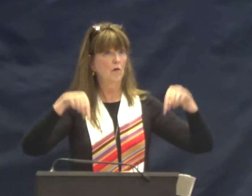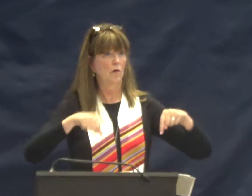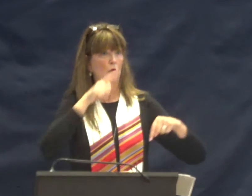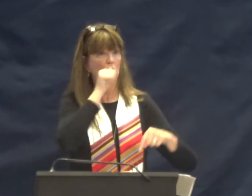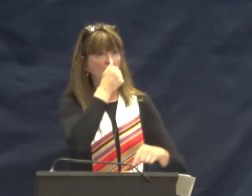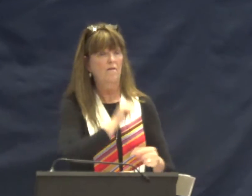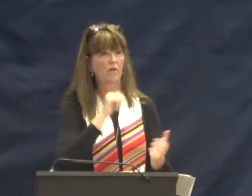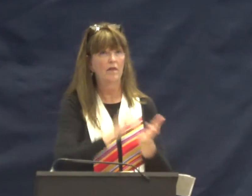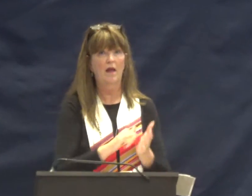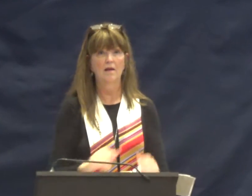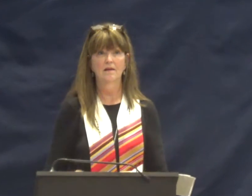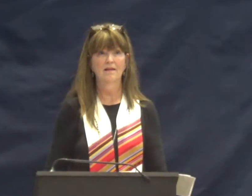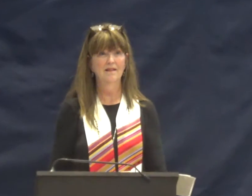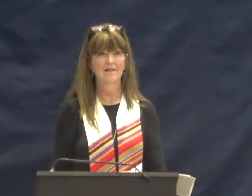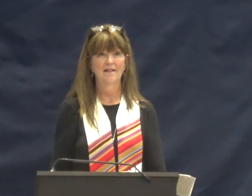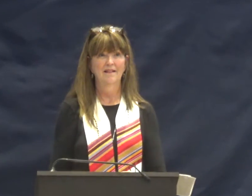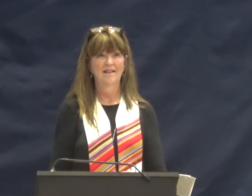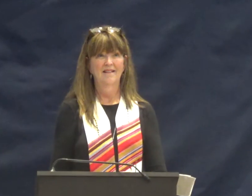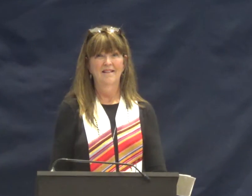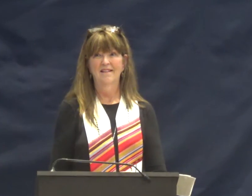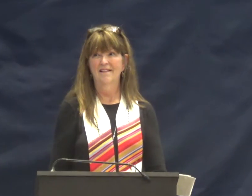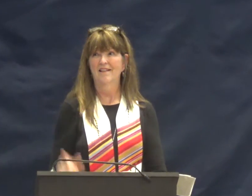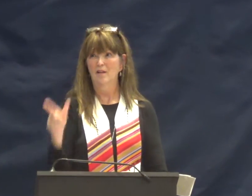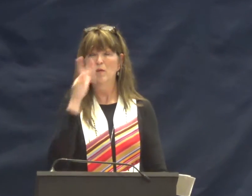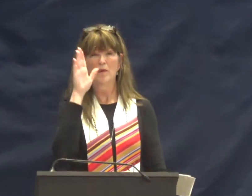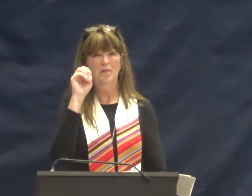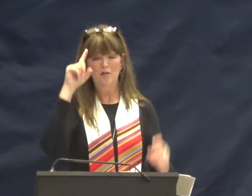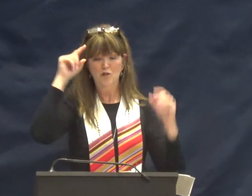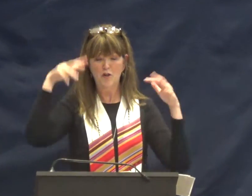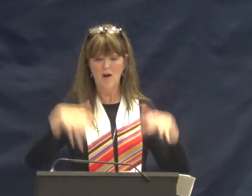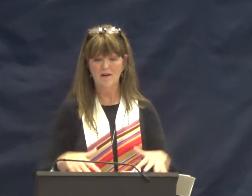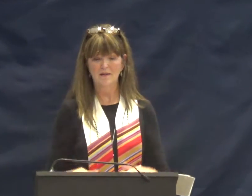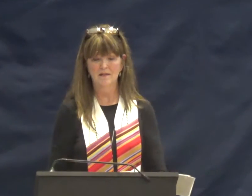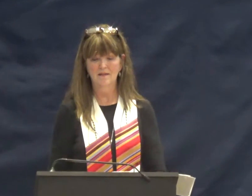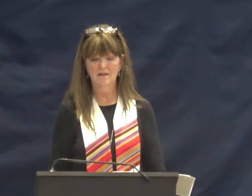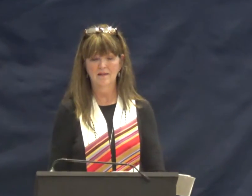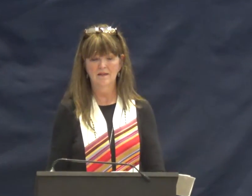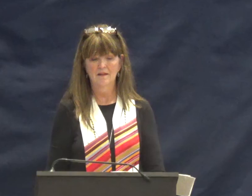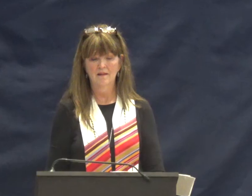We've got some families here who have gone through that. You would be shocked.